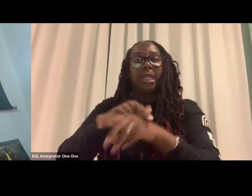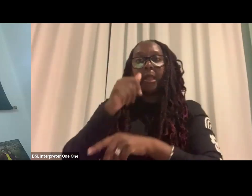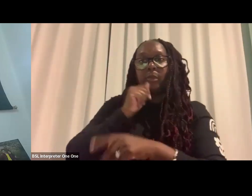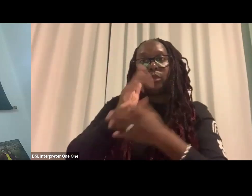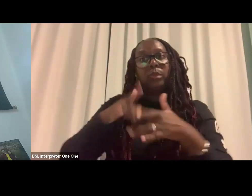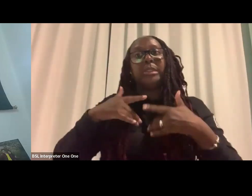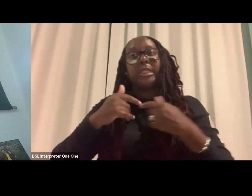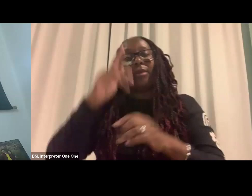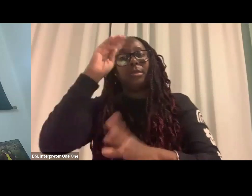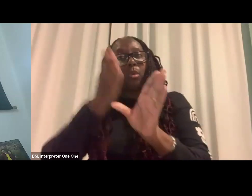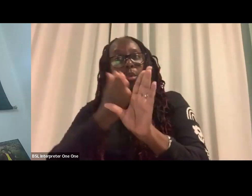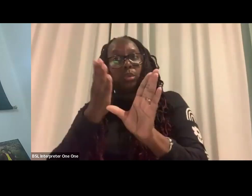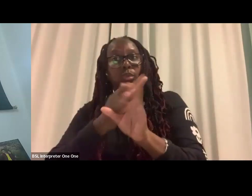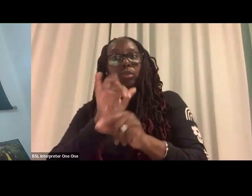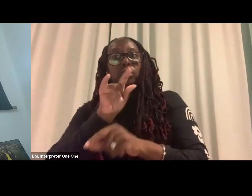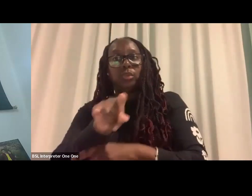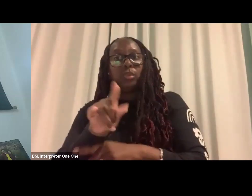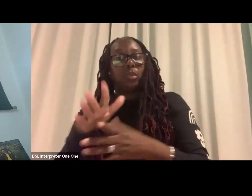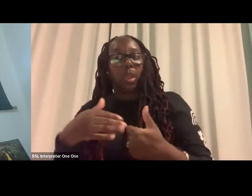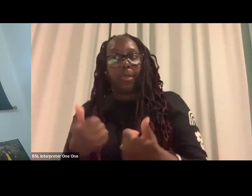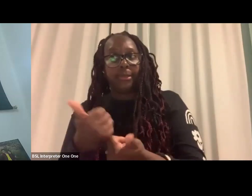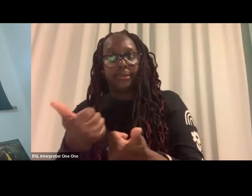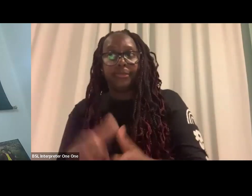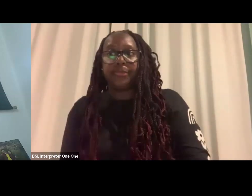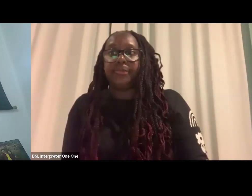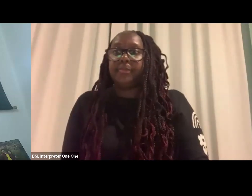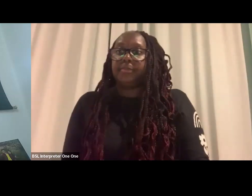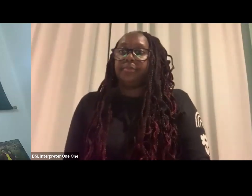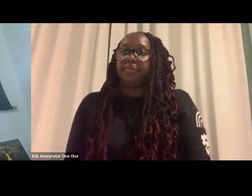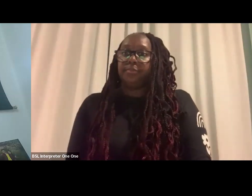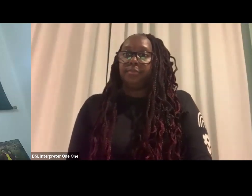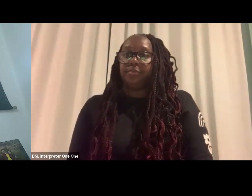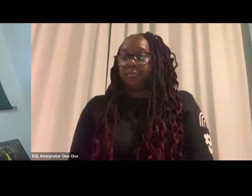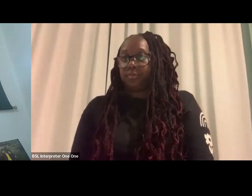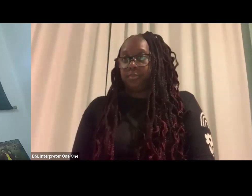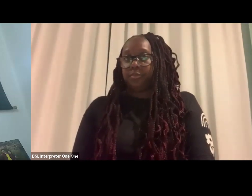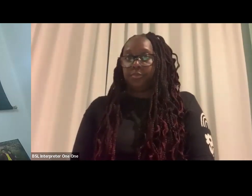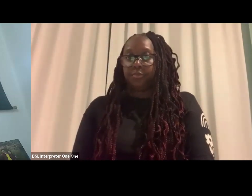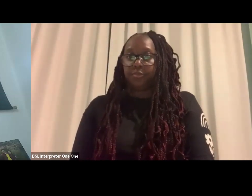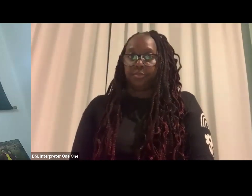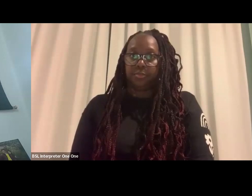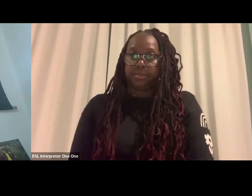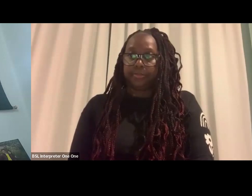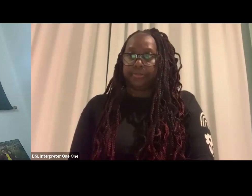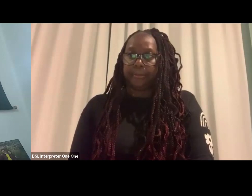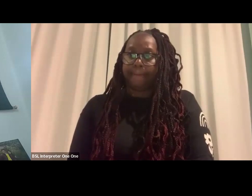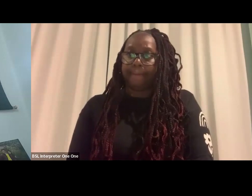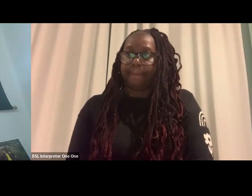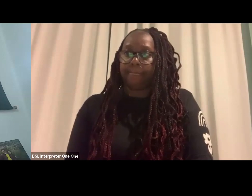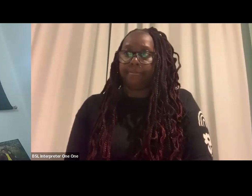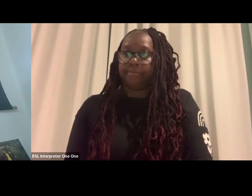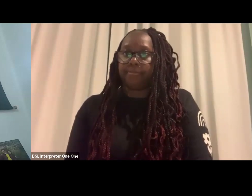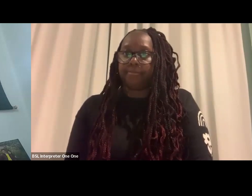and psychological well-being. So this, I think, and also